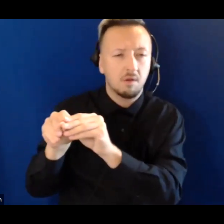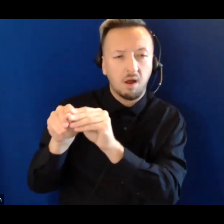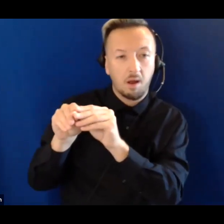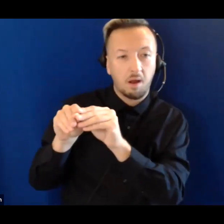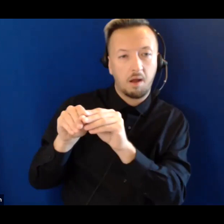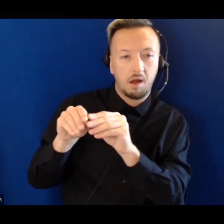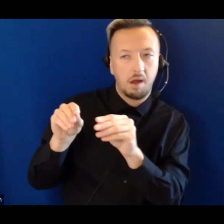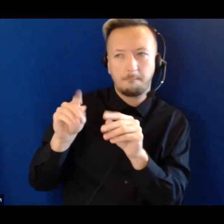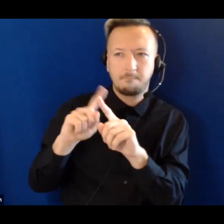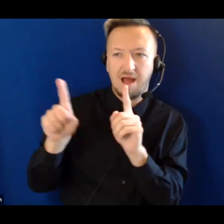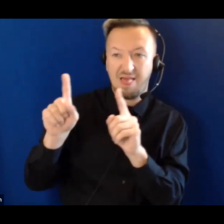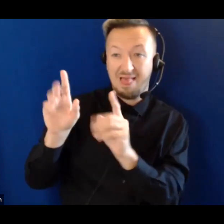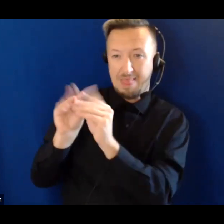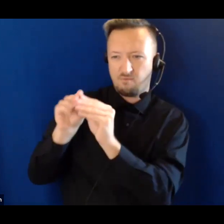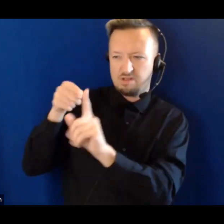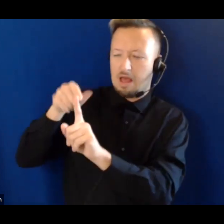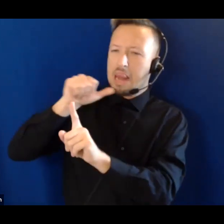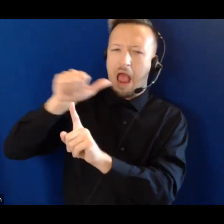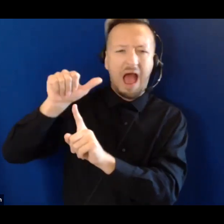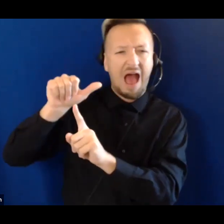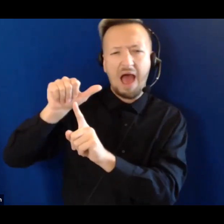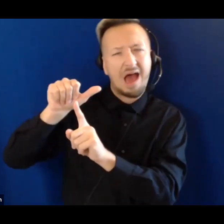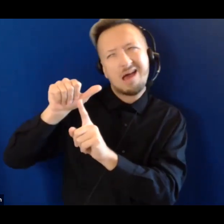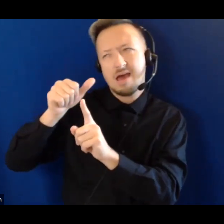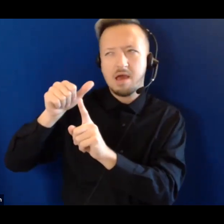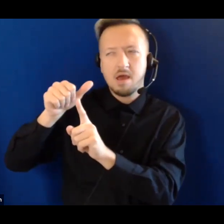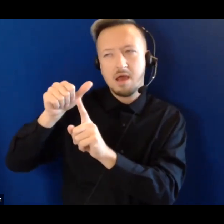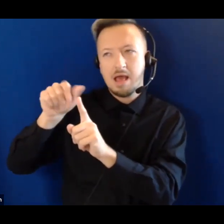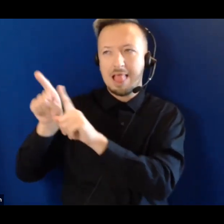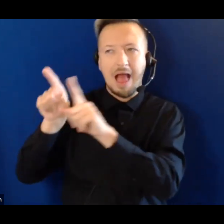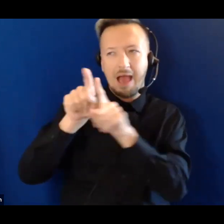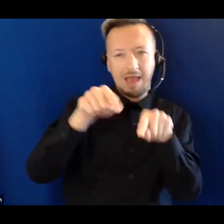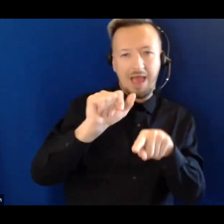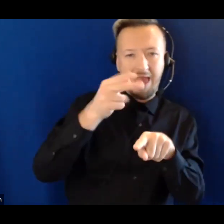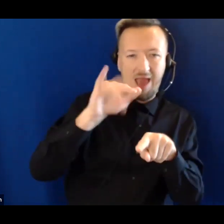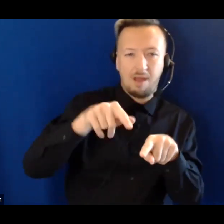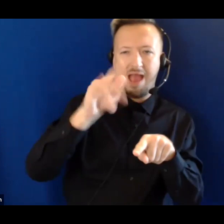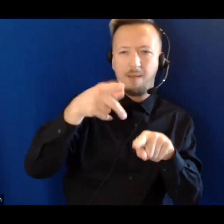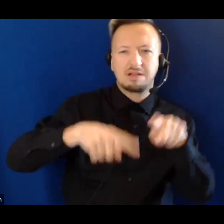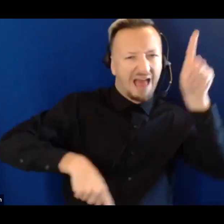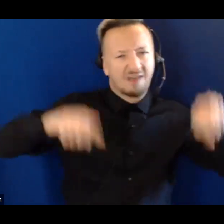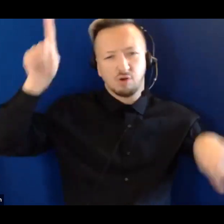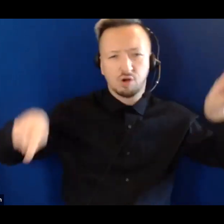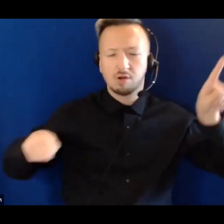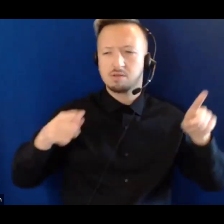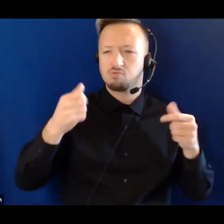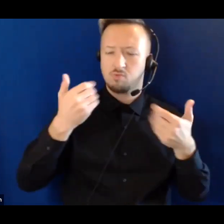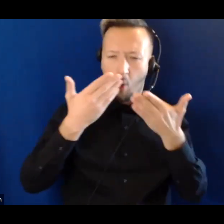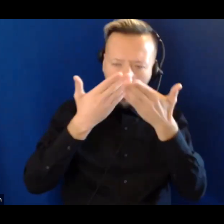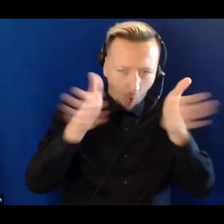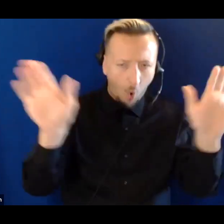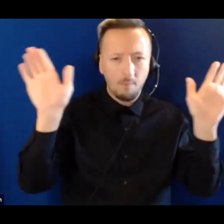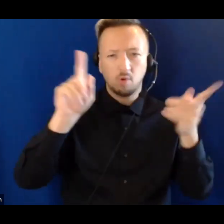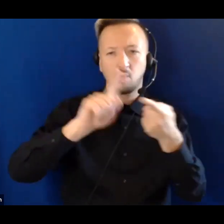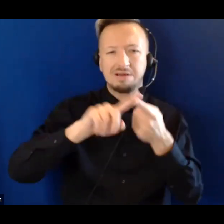like as diverse or as, I guess, open to disability justice as April was.